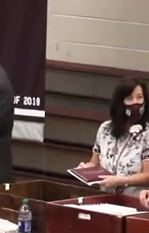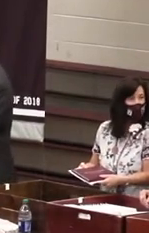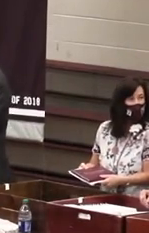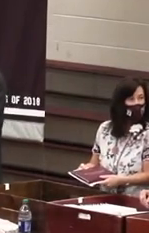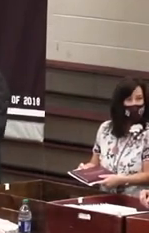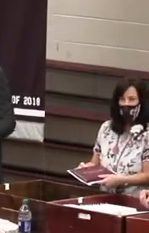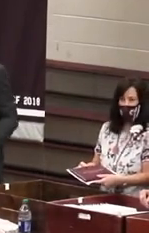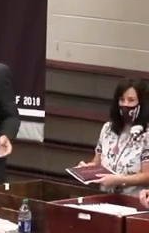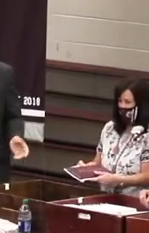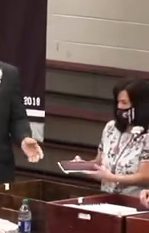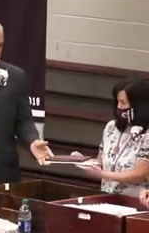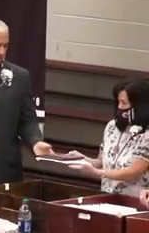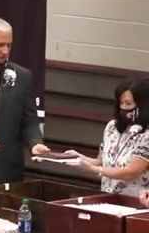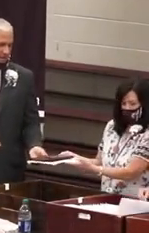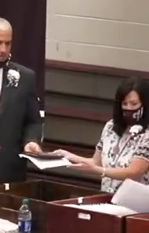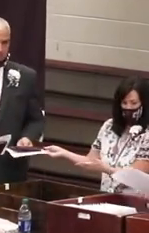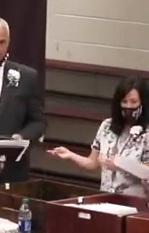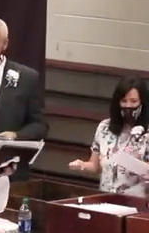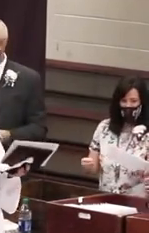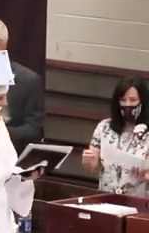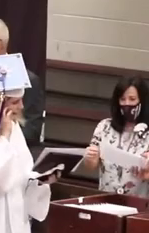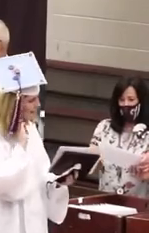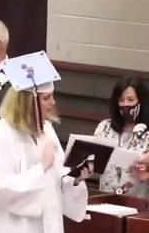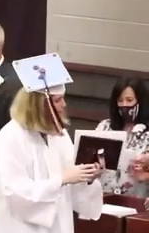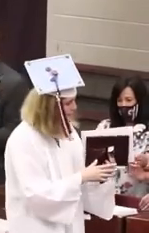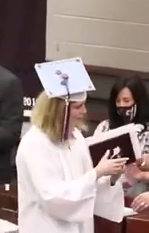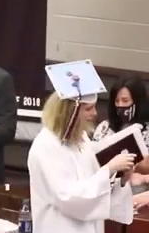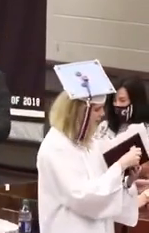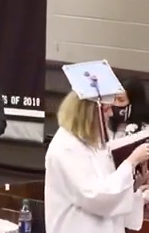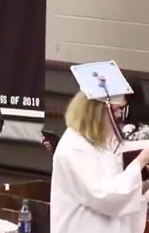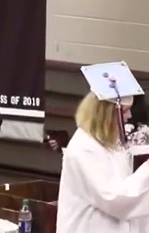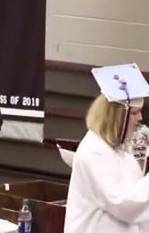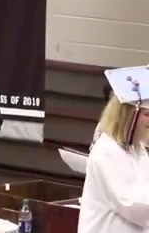Noah Everett Collins.